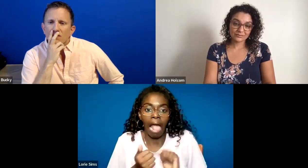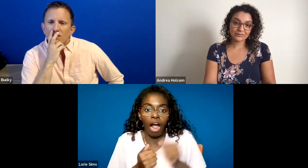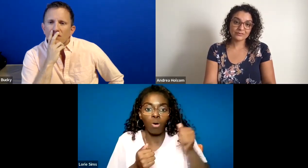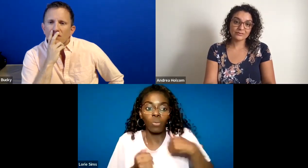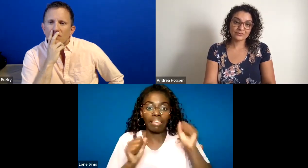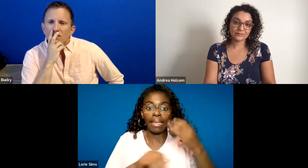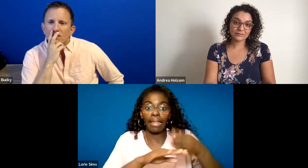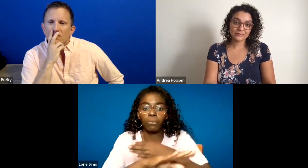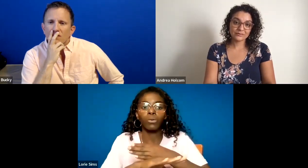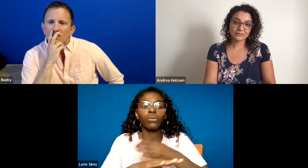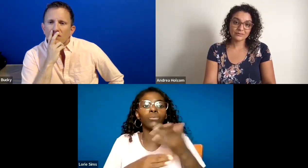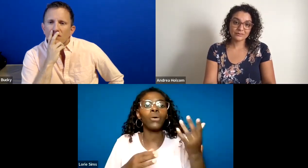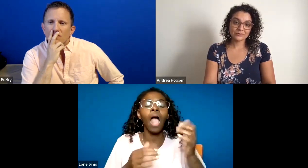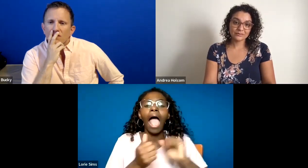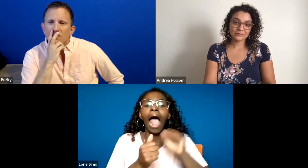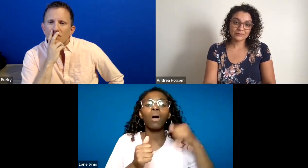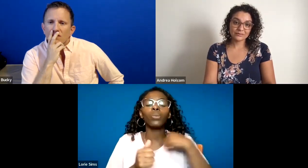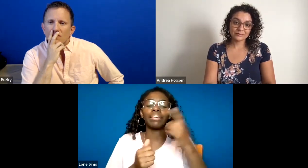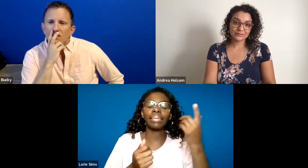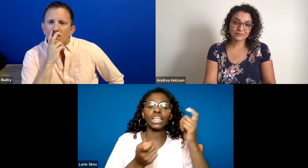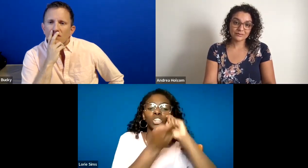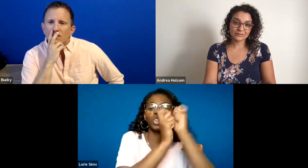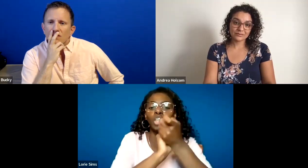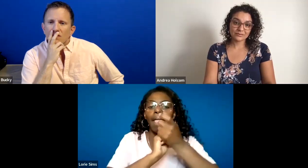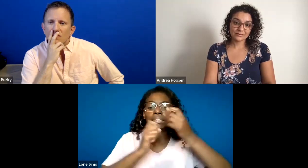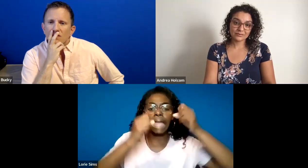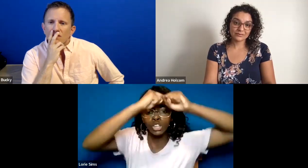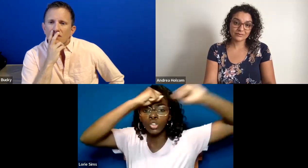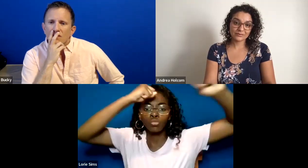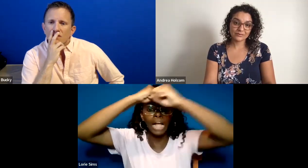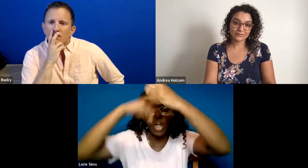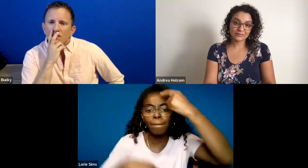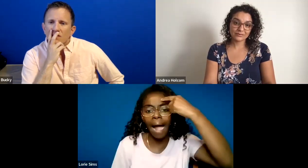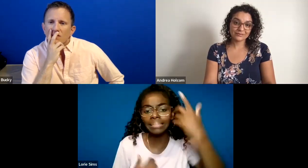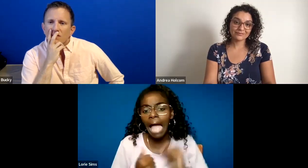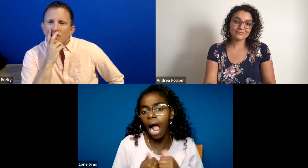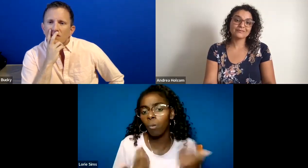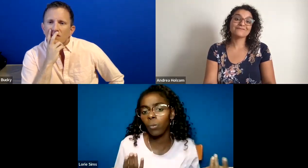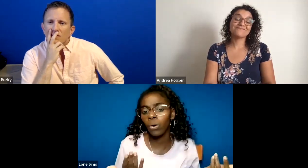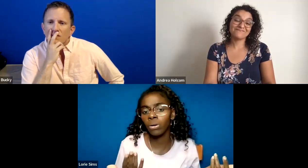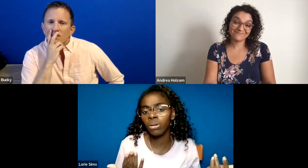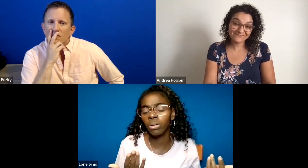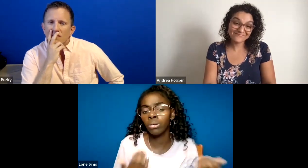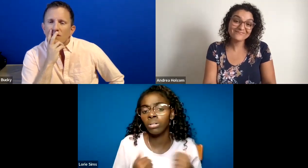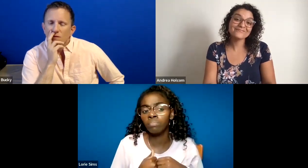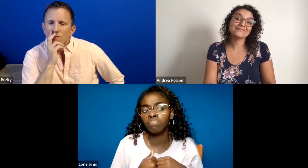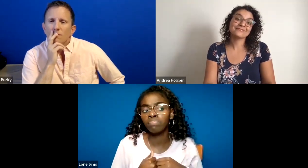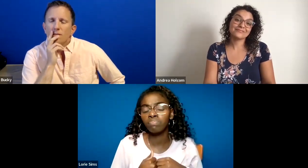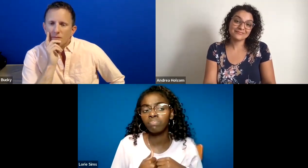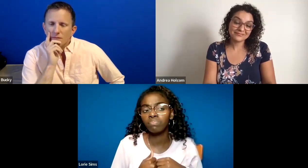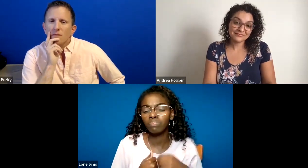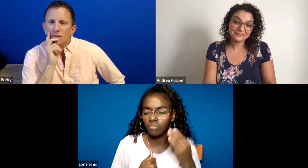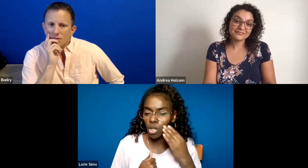minds, what are we doing? How can we improve what we are doing? The changes that are occurring, how do we stretch our mind